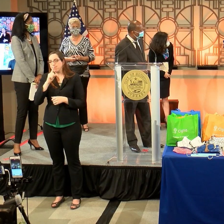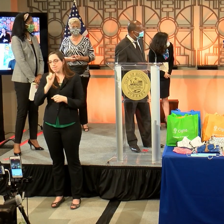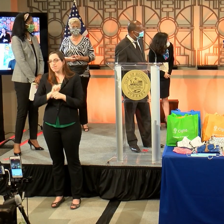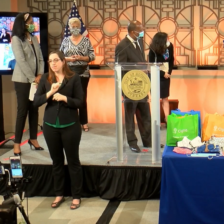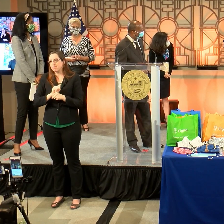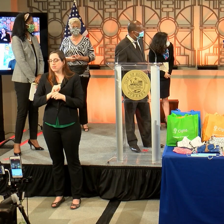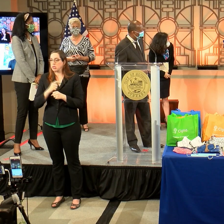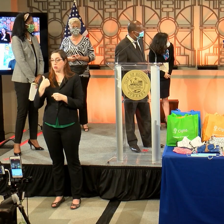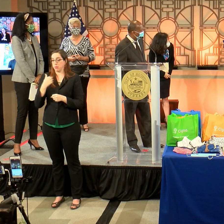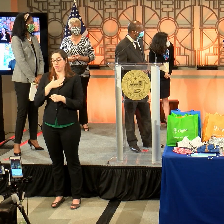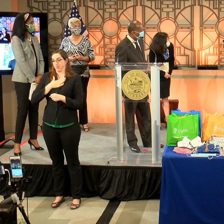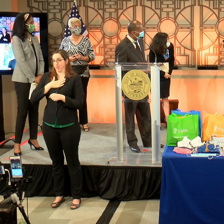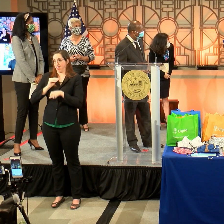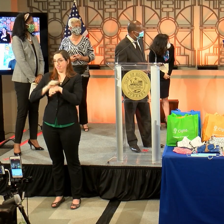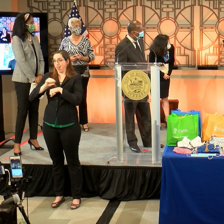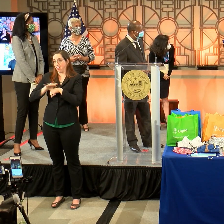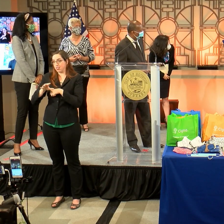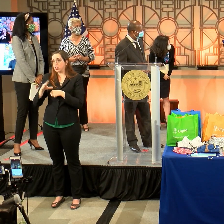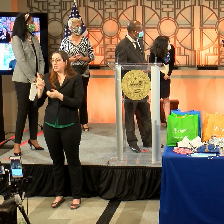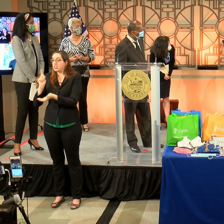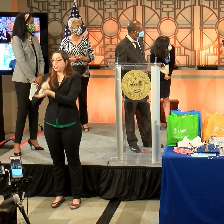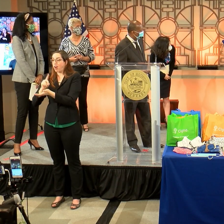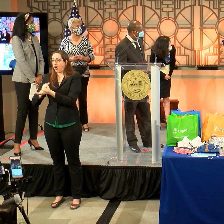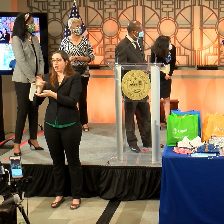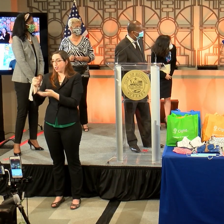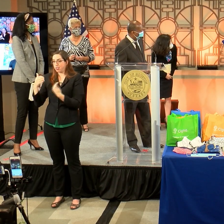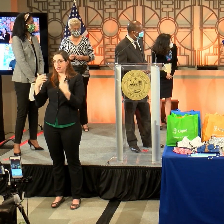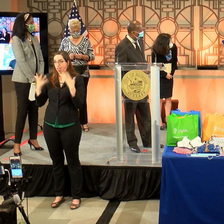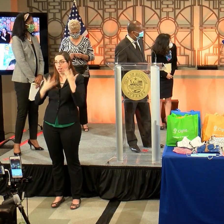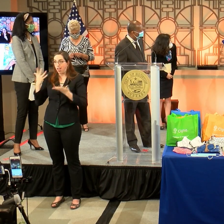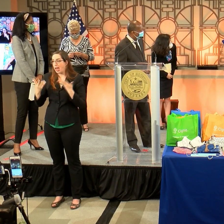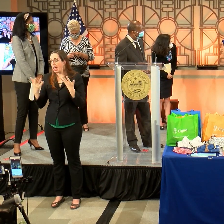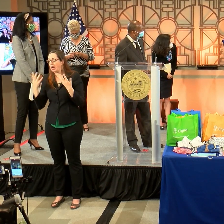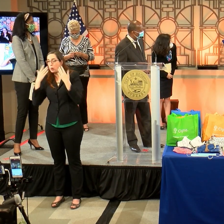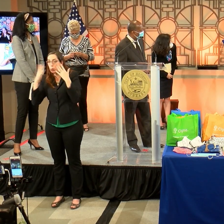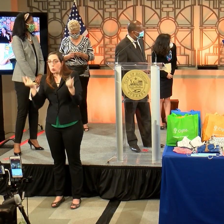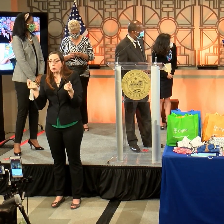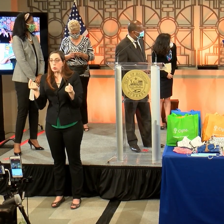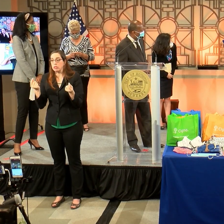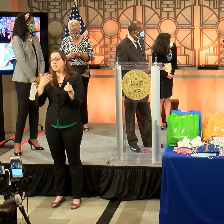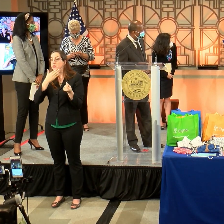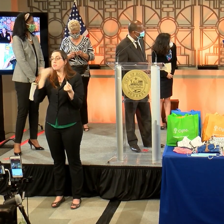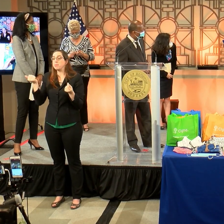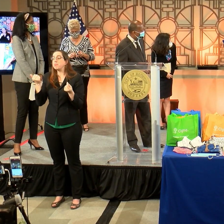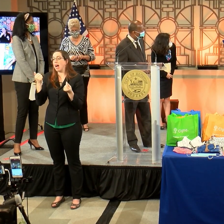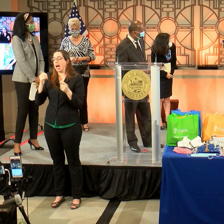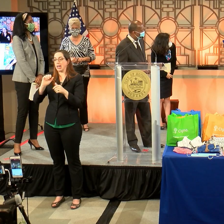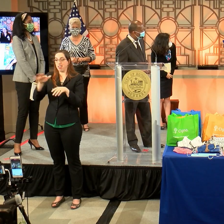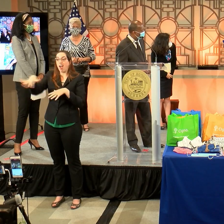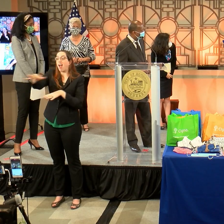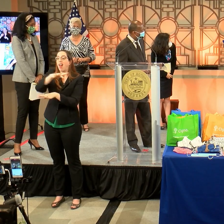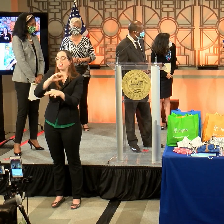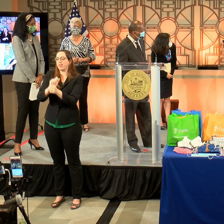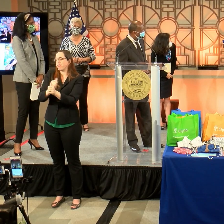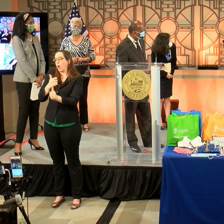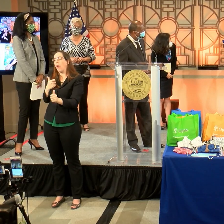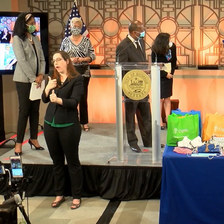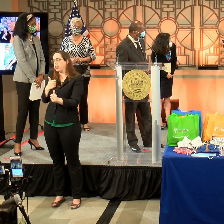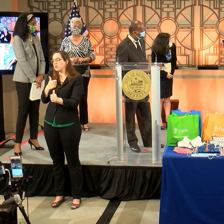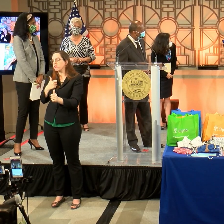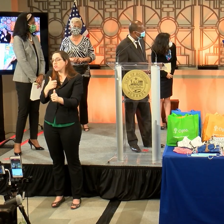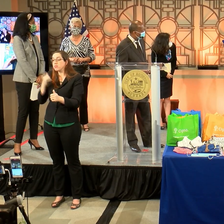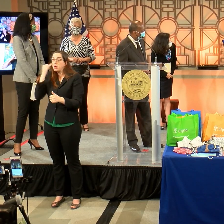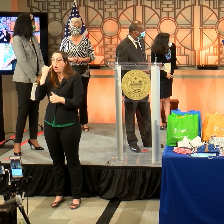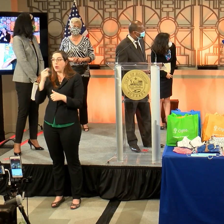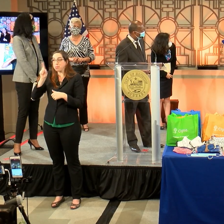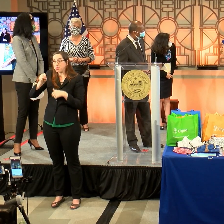just advice from me when doctors don't really have no answers, the best thing you can do is just avoid the situation. So if you do have